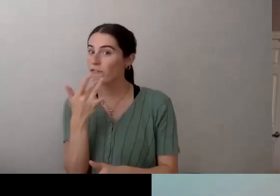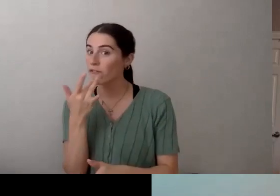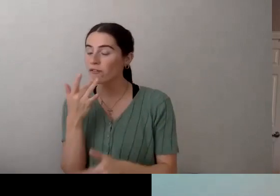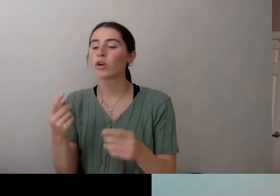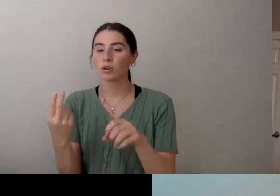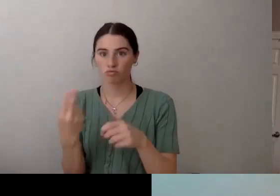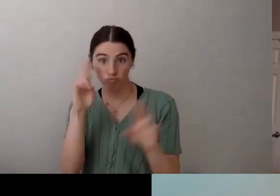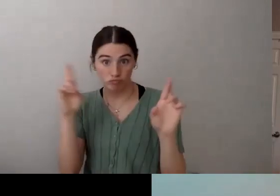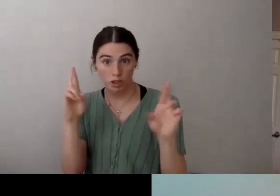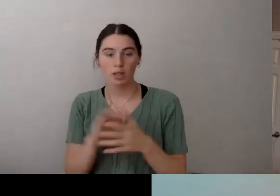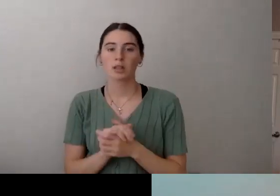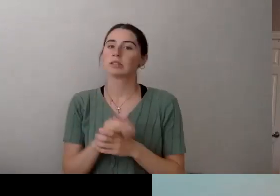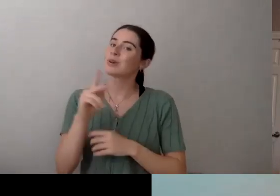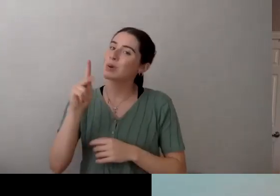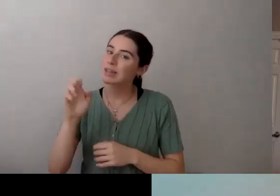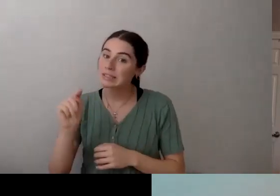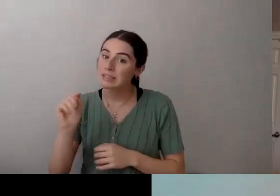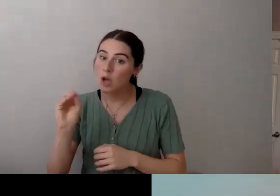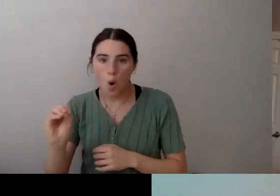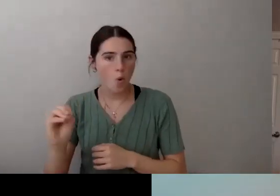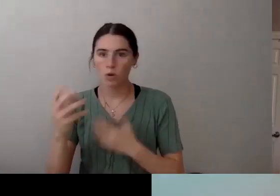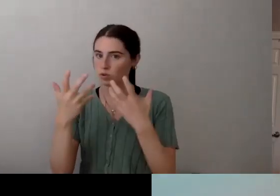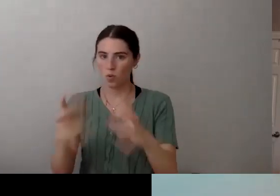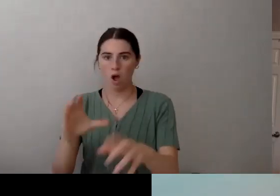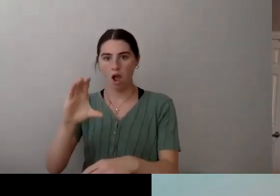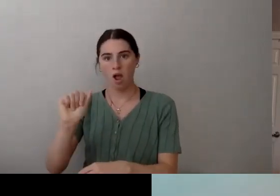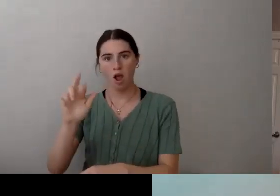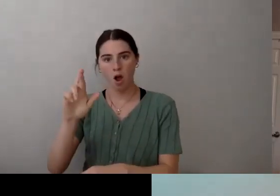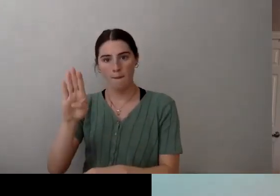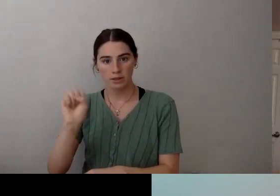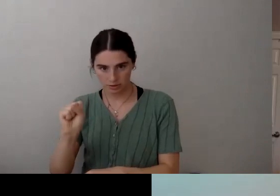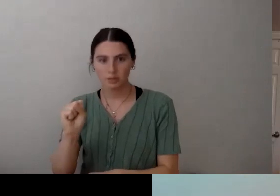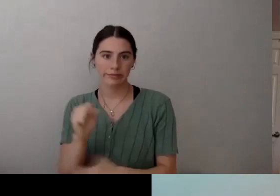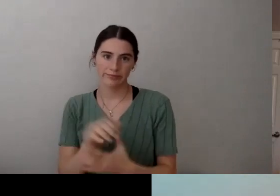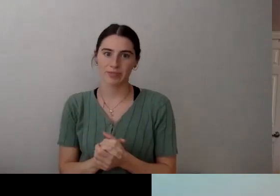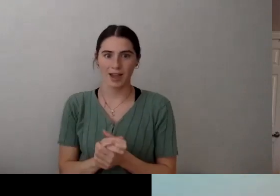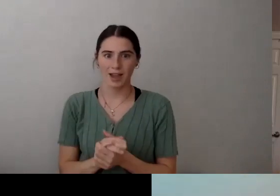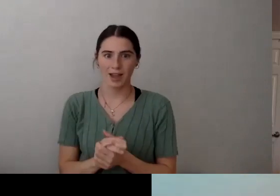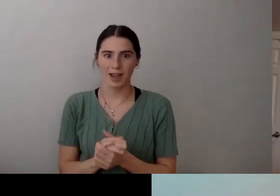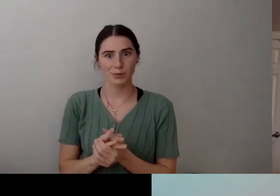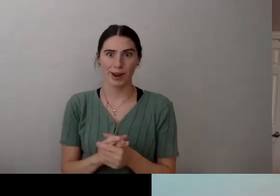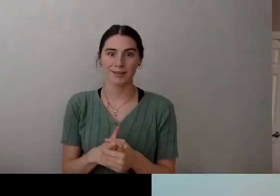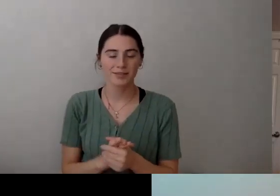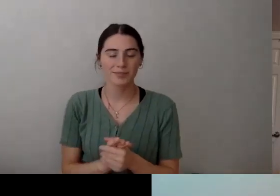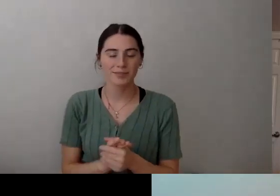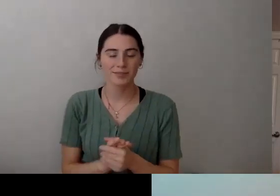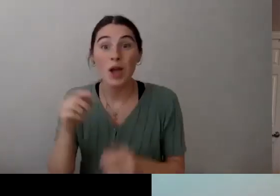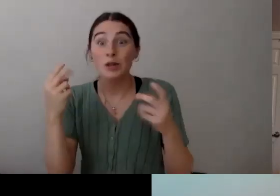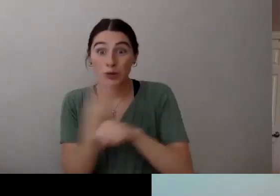any carbs. So what we're gonna do is we're gonna use zoodles.